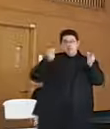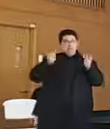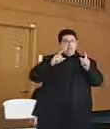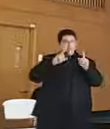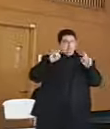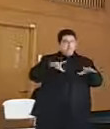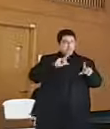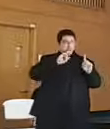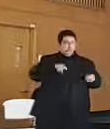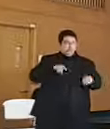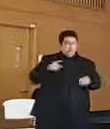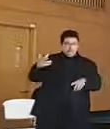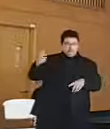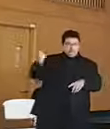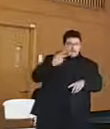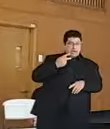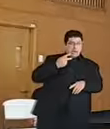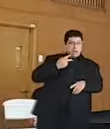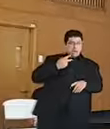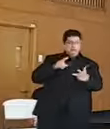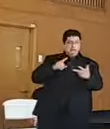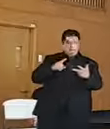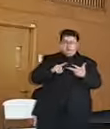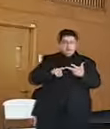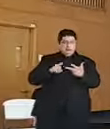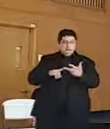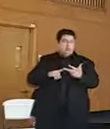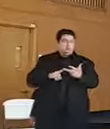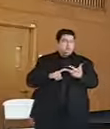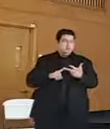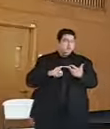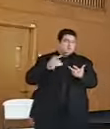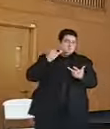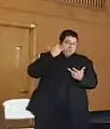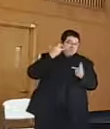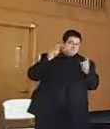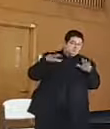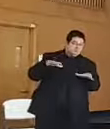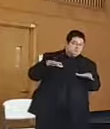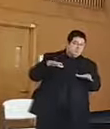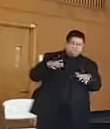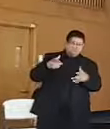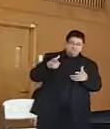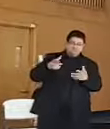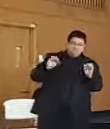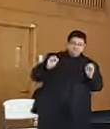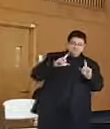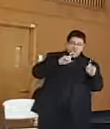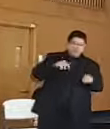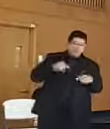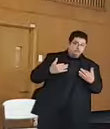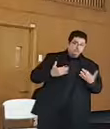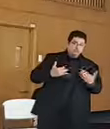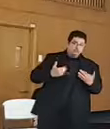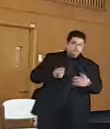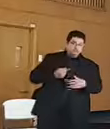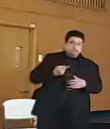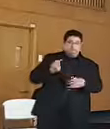results coming back to us, because an available test does not have much value if you can't get it, the test results in a couple of